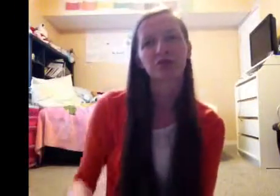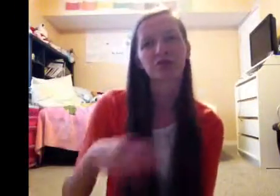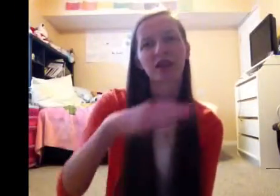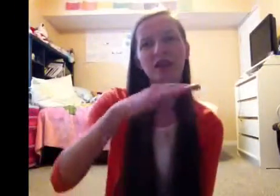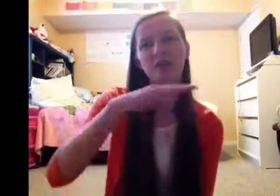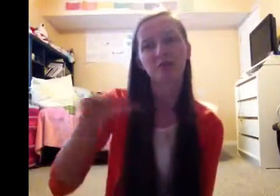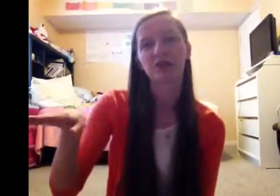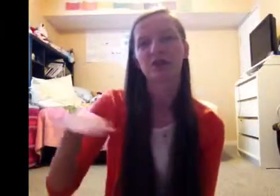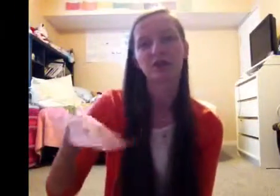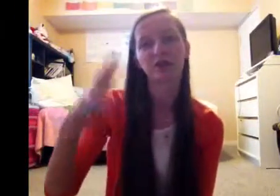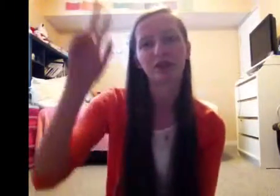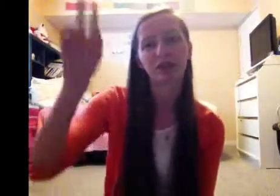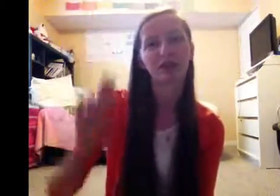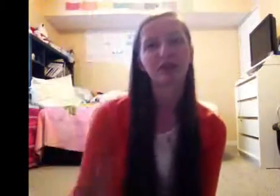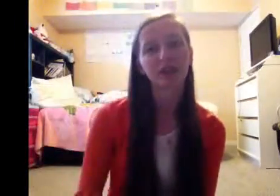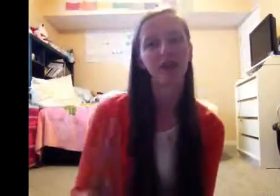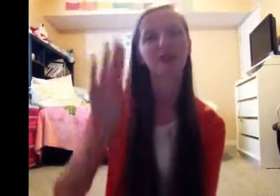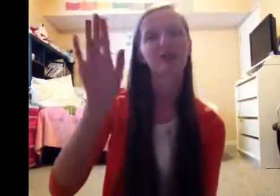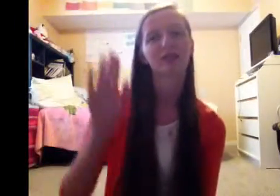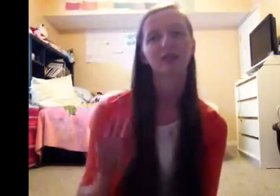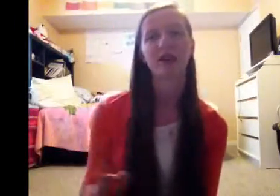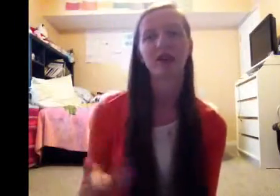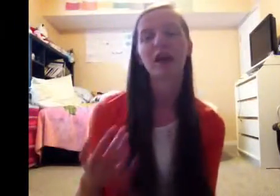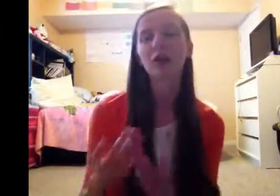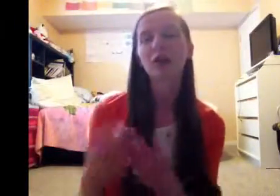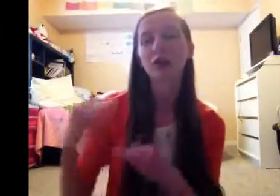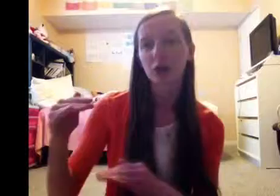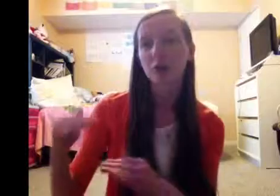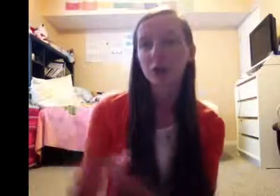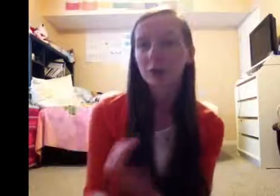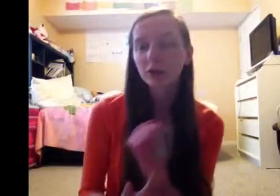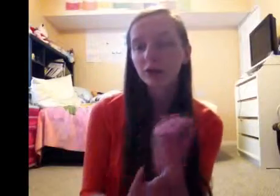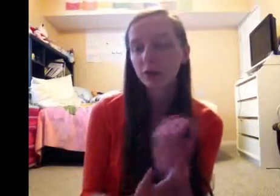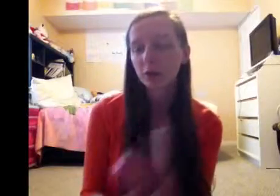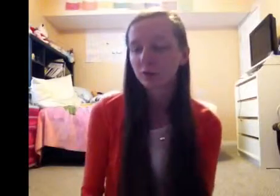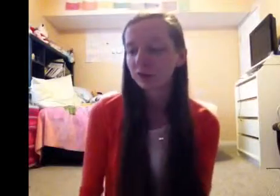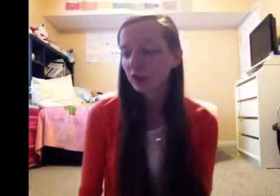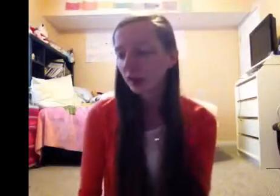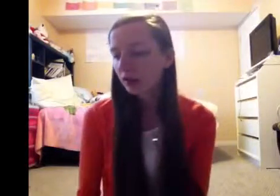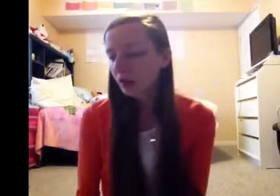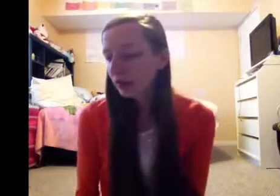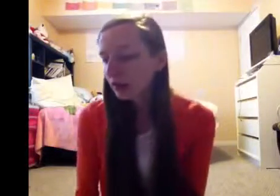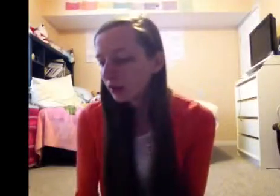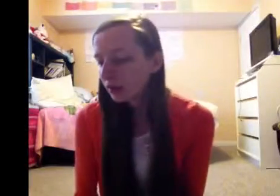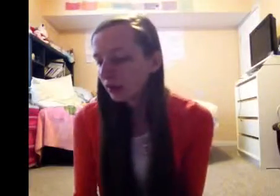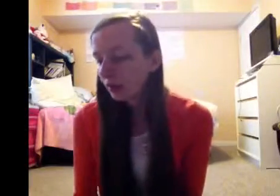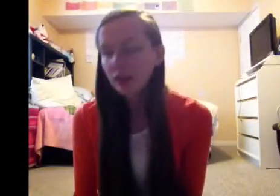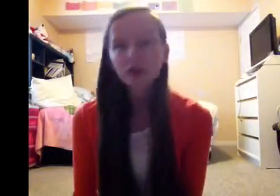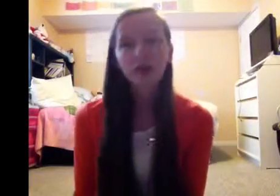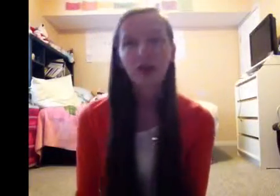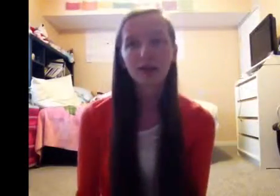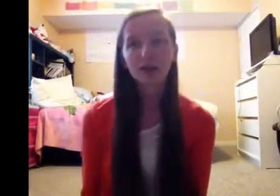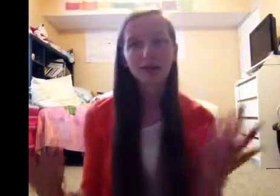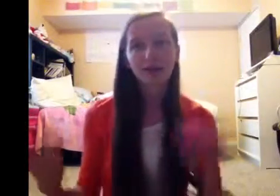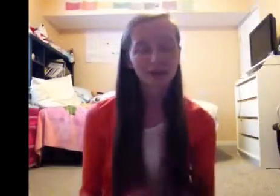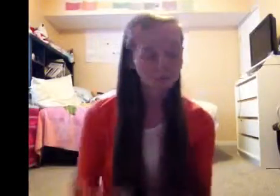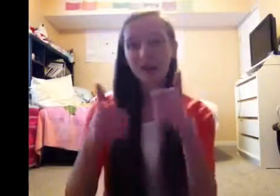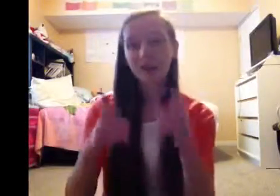just kind of pretend like there's a line there, and you, like, sign how it would look on paper. So, yeah, I think that's it. Thanks